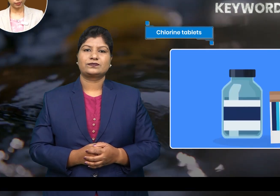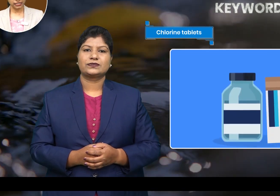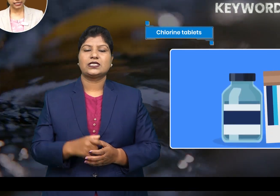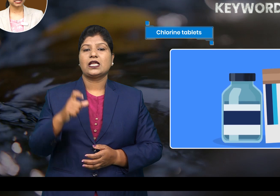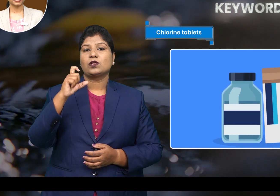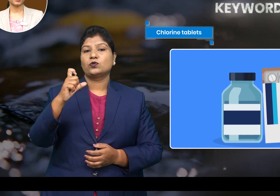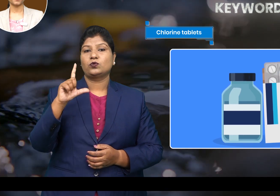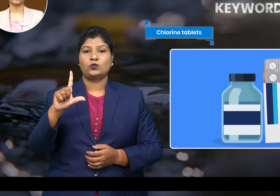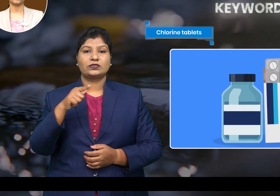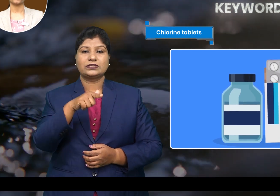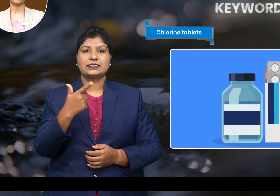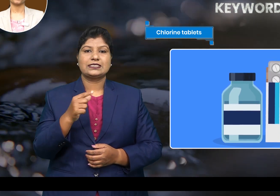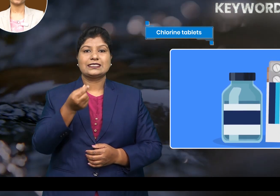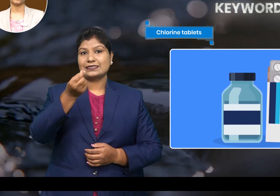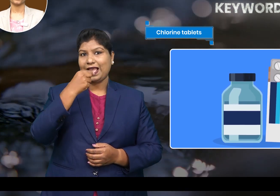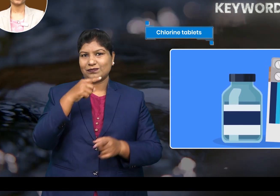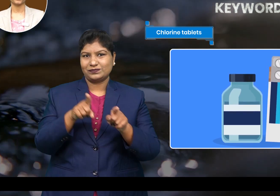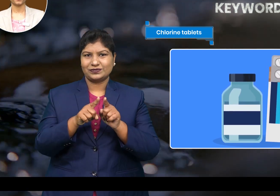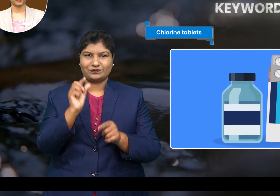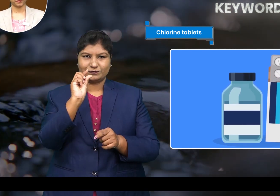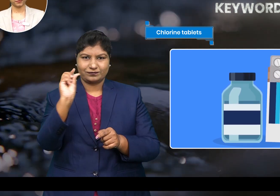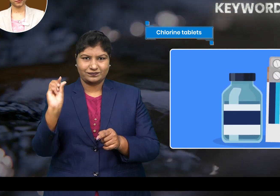chlorine tablets,